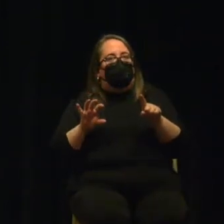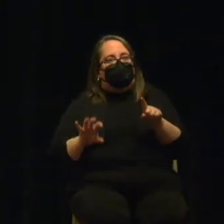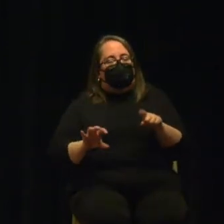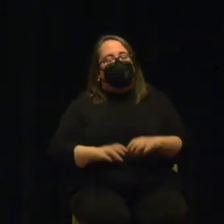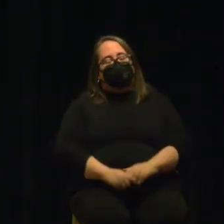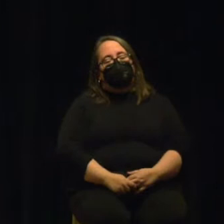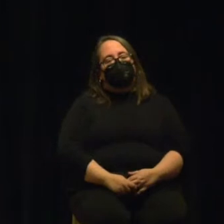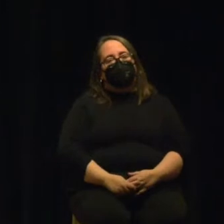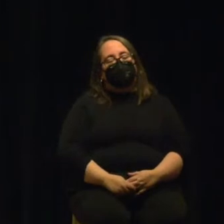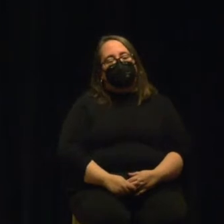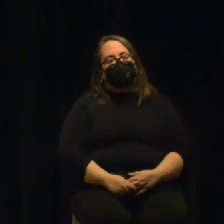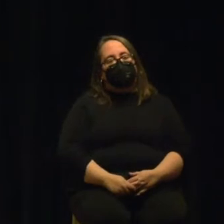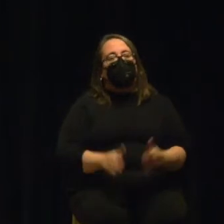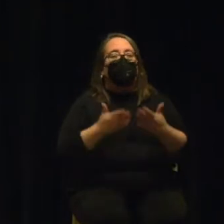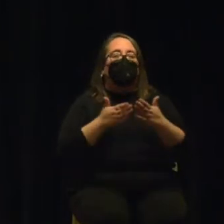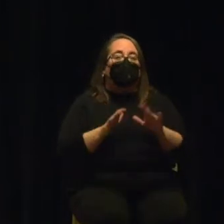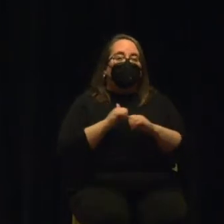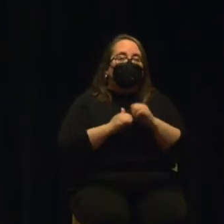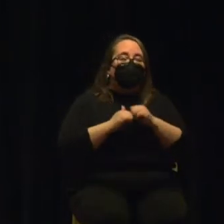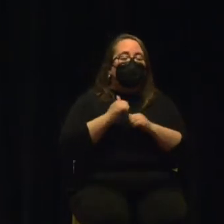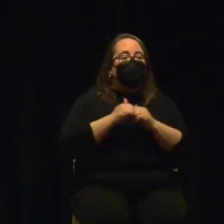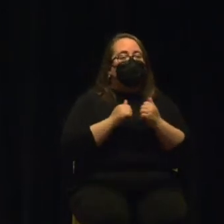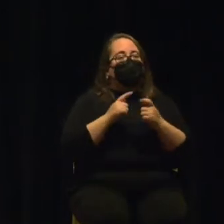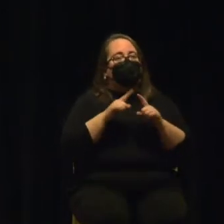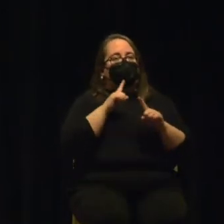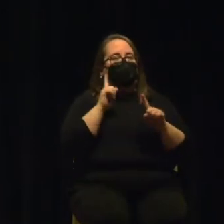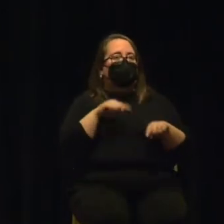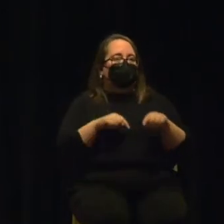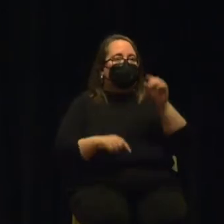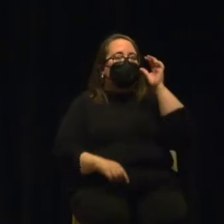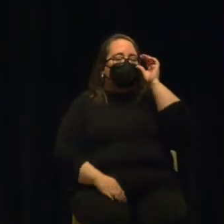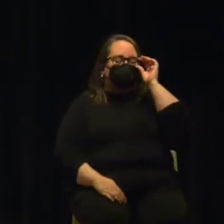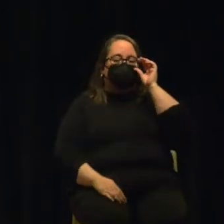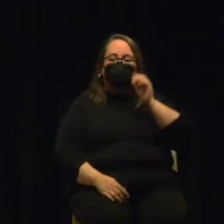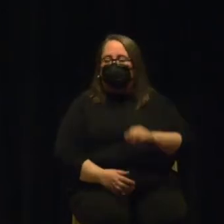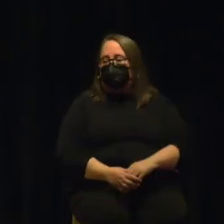that's how I do it. I'm trying to answer the questions I don't know the answers to.